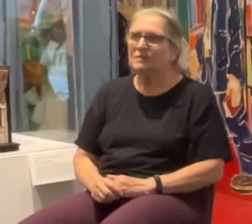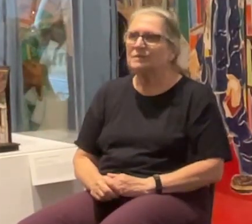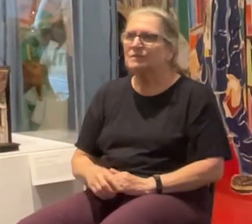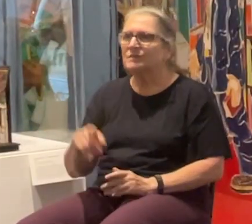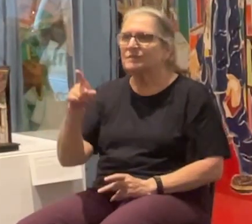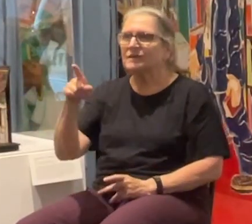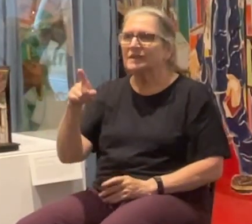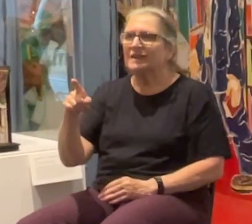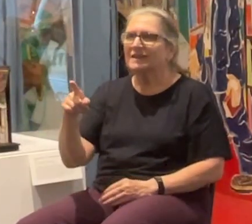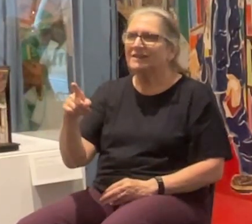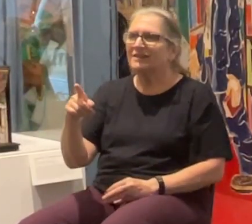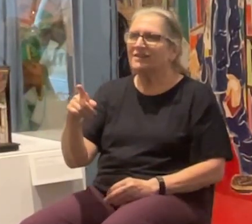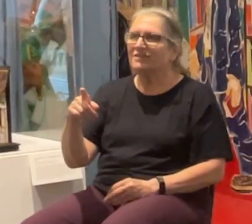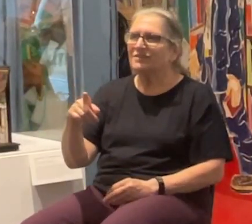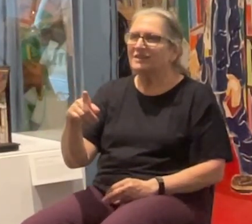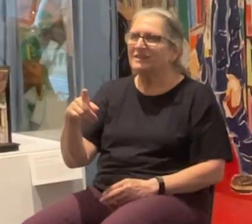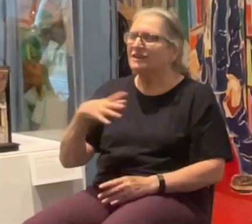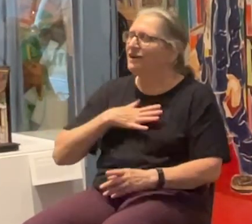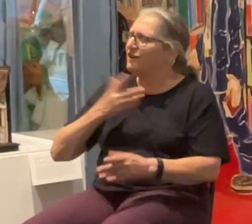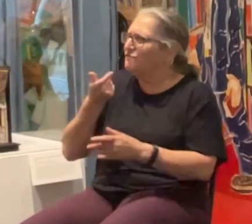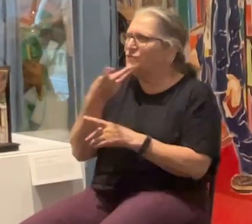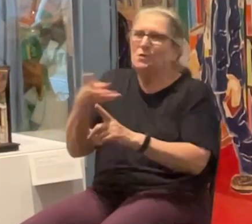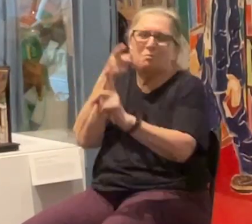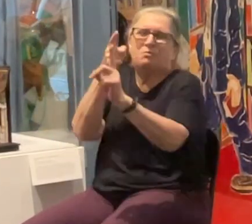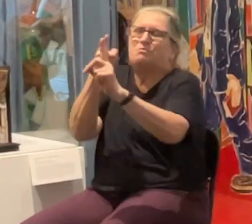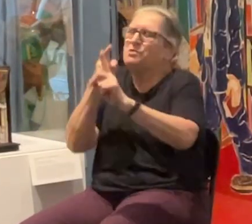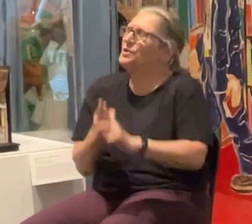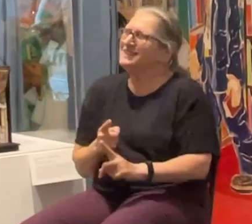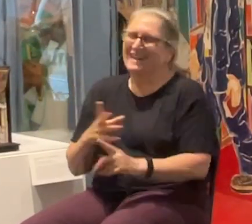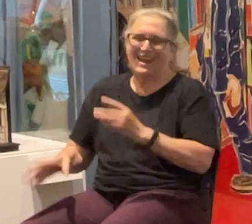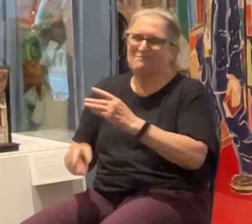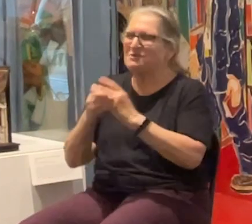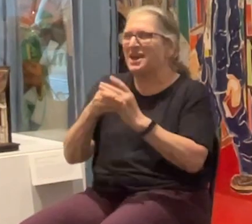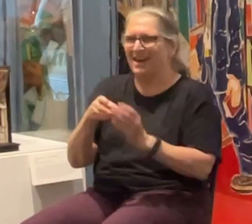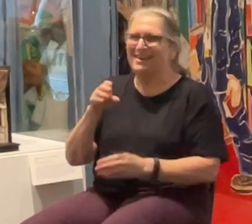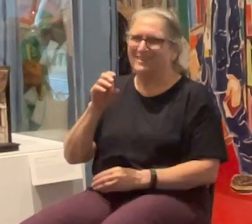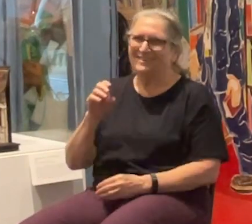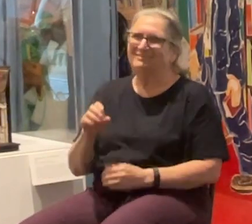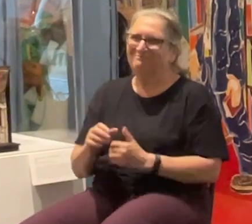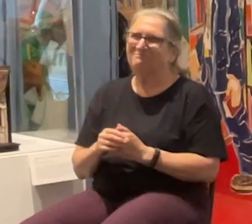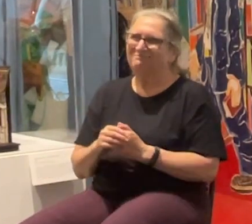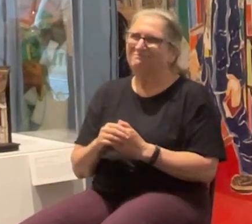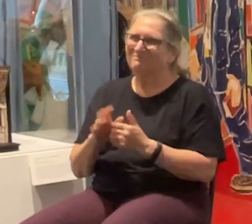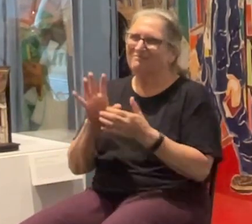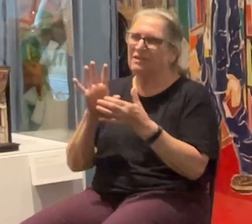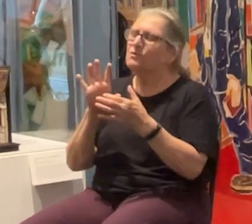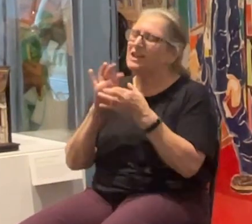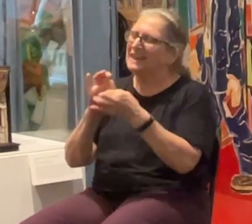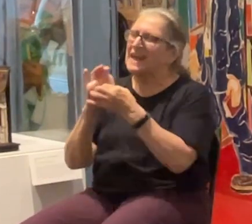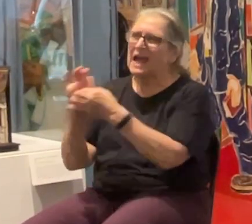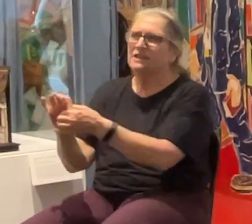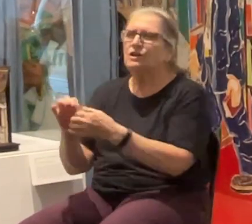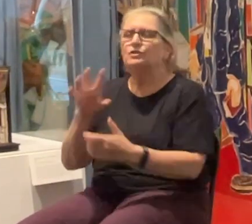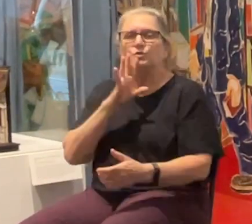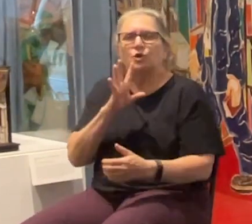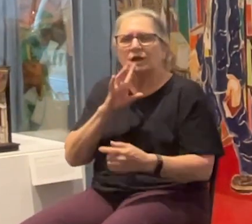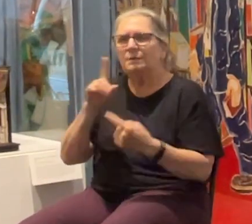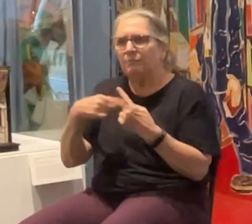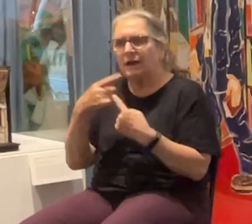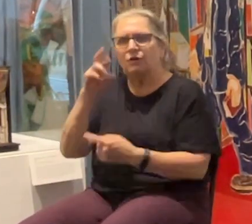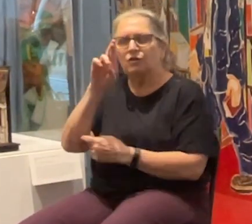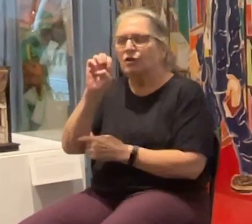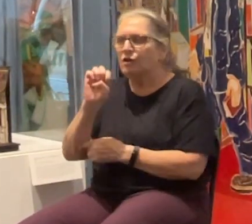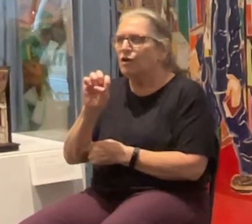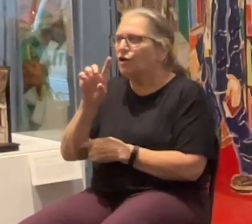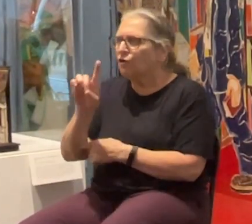Yeah, just a couple of points that I have to make some connections. When you talked about Red's love